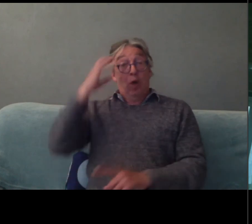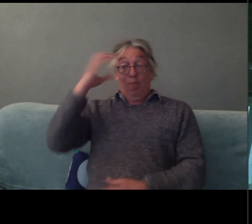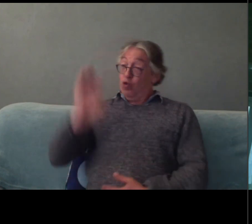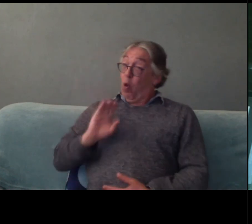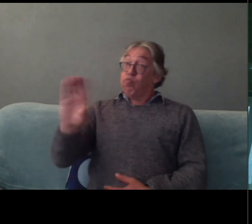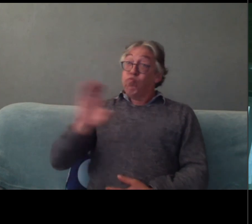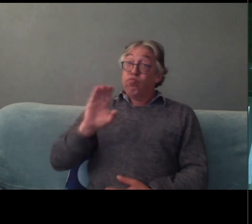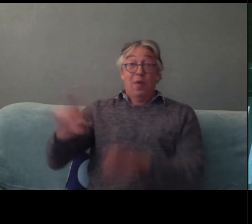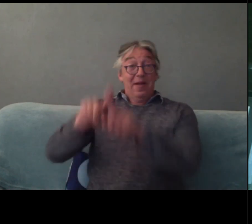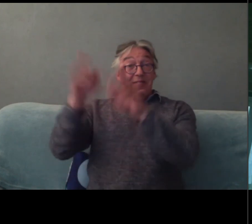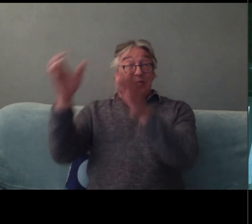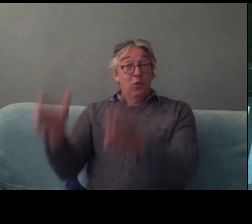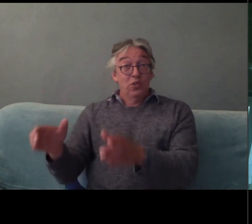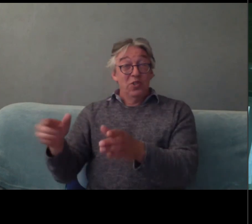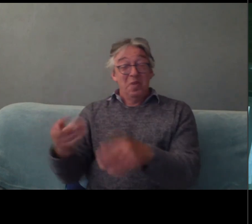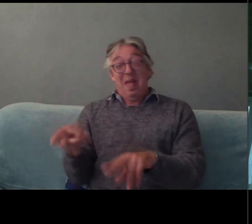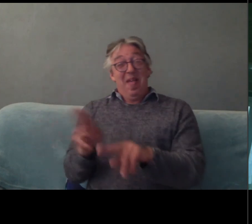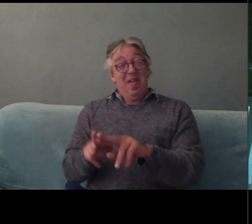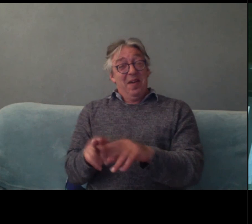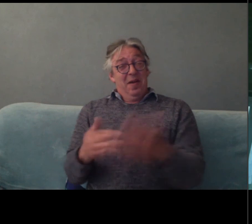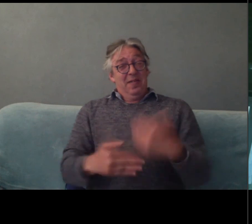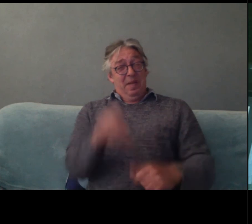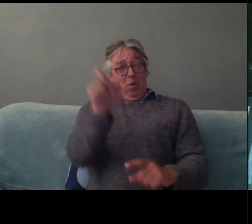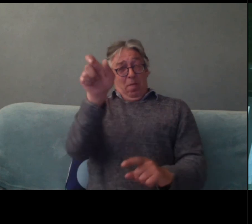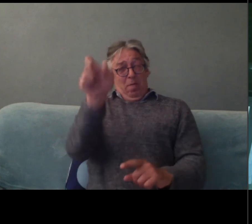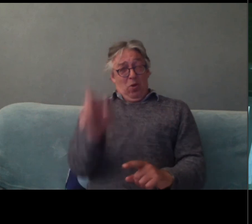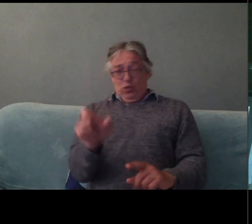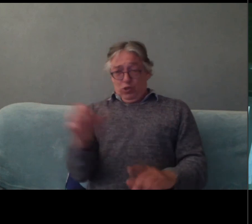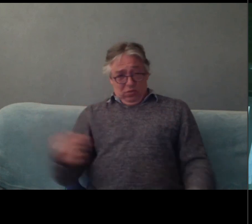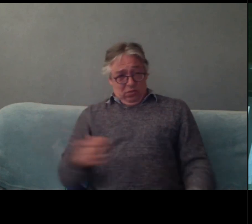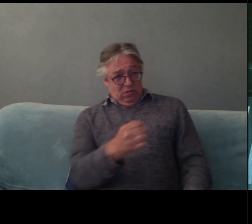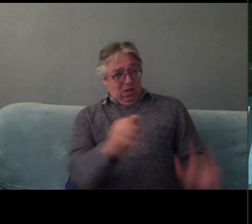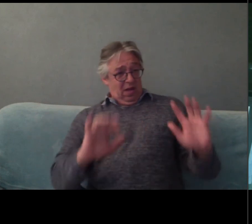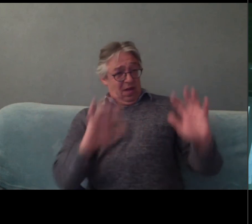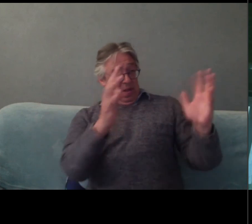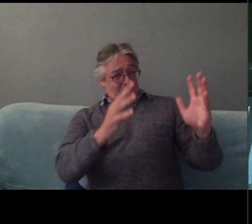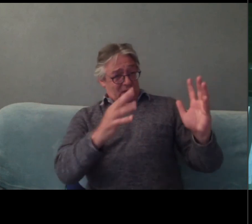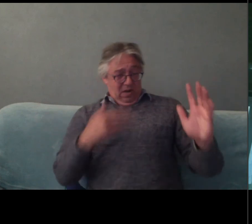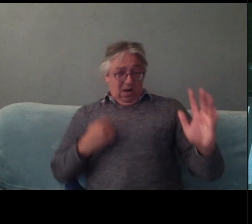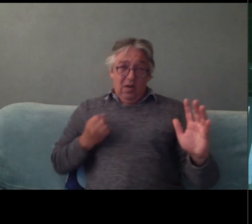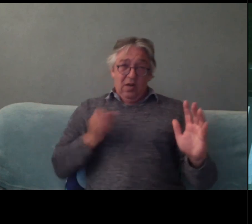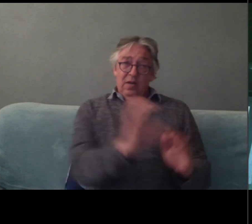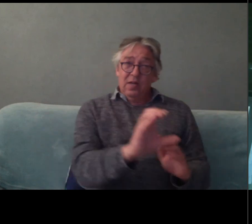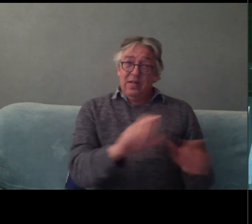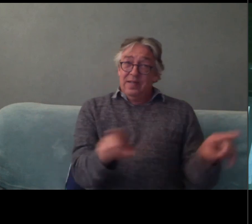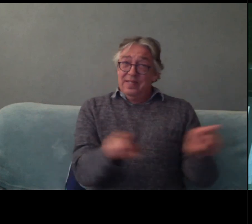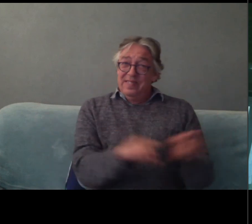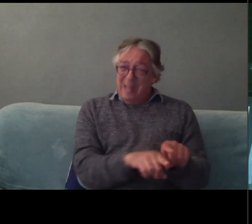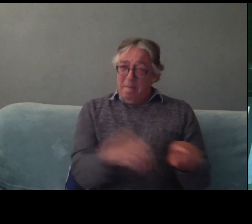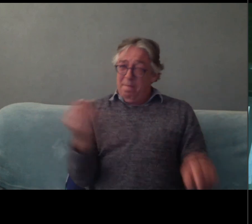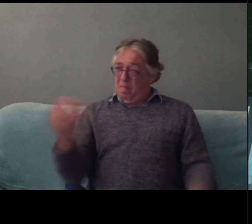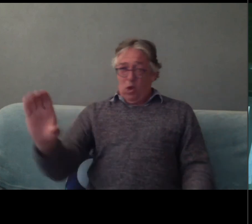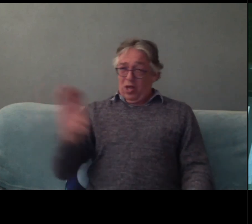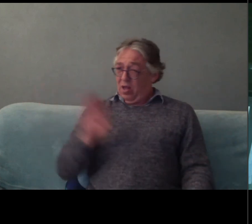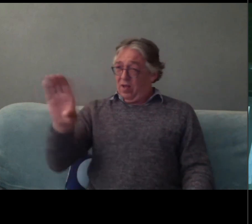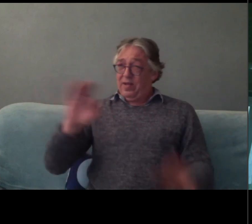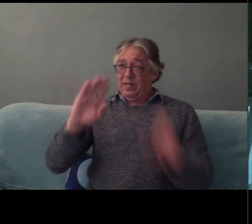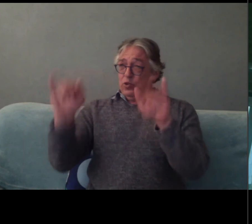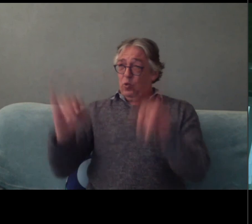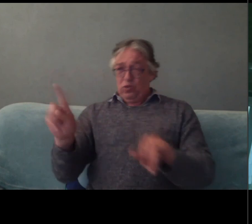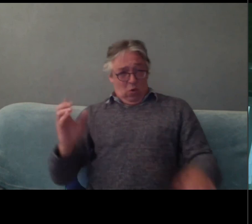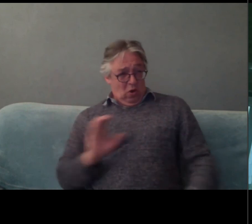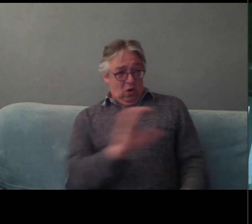can be used to support the participation of the person in their life, in their community at